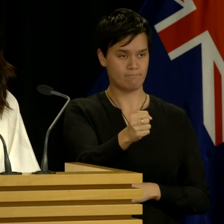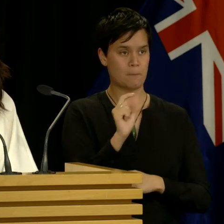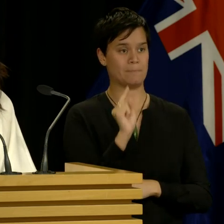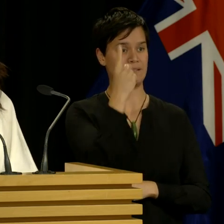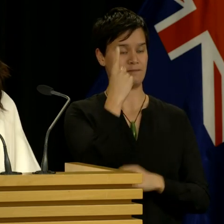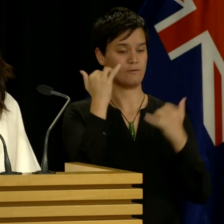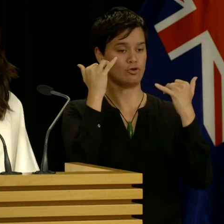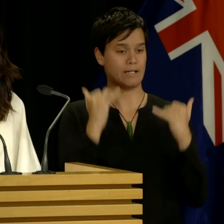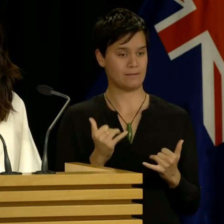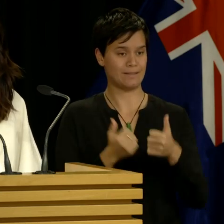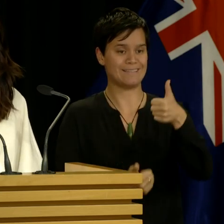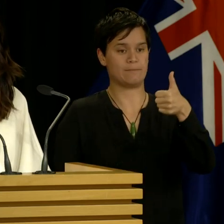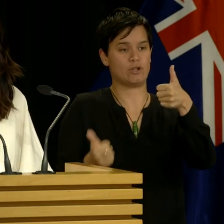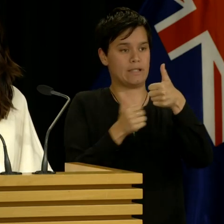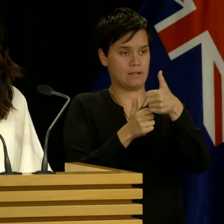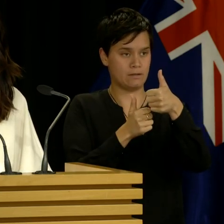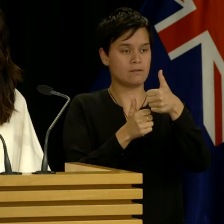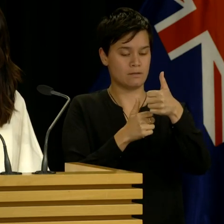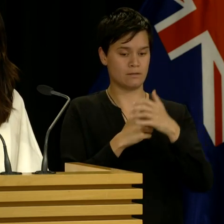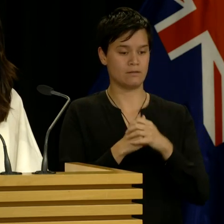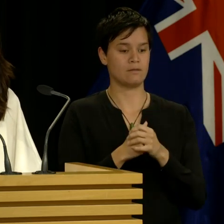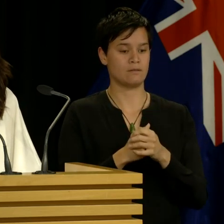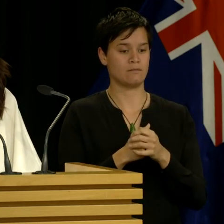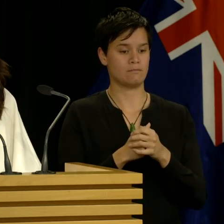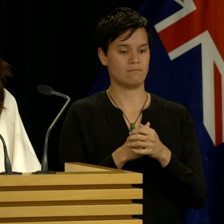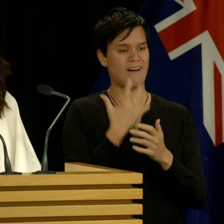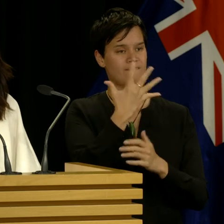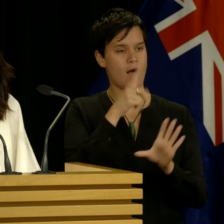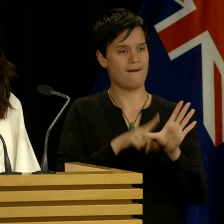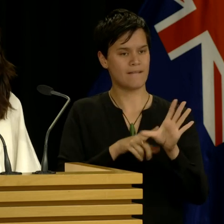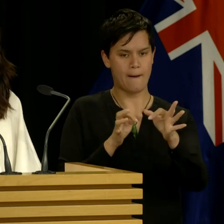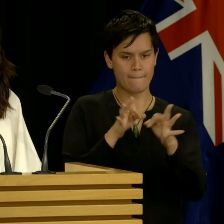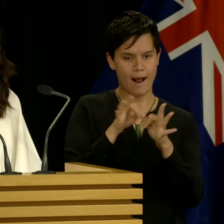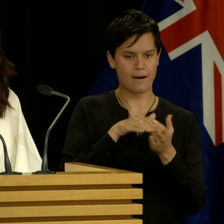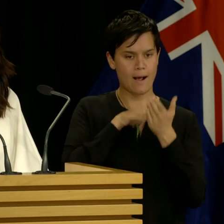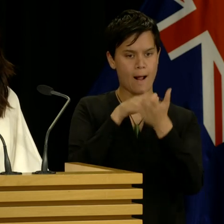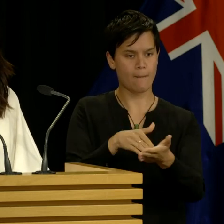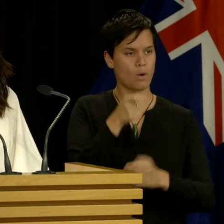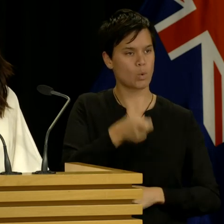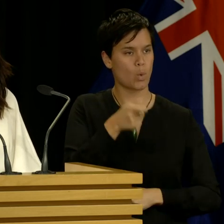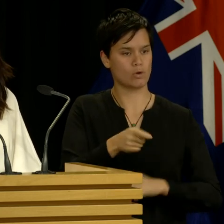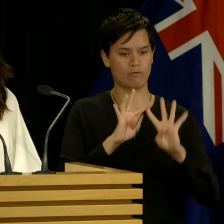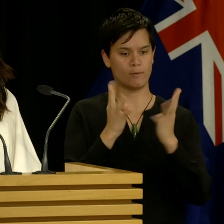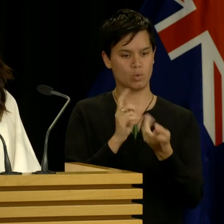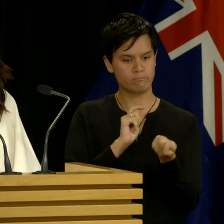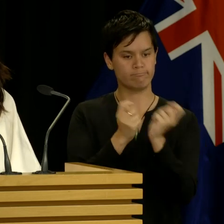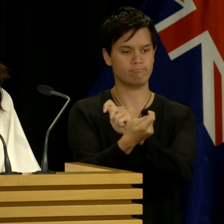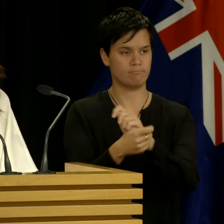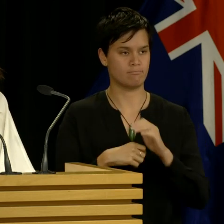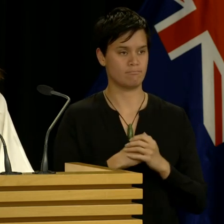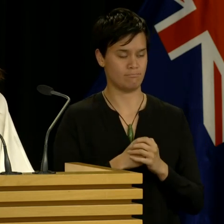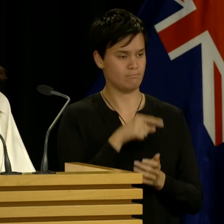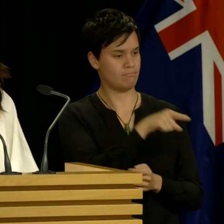Deputy Chief Executive, where he led the development of a 5-year plan to modernise courts and tribunals. I know he'll lead a team